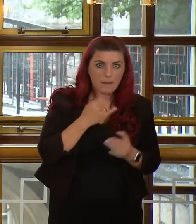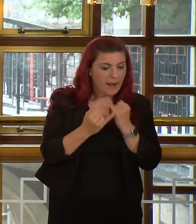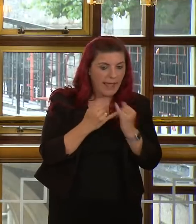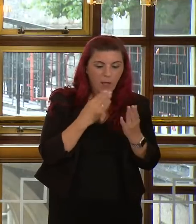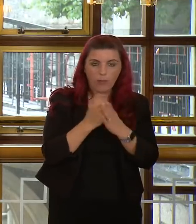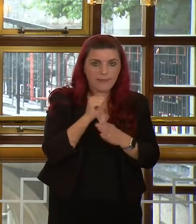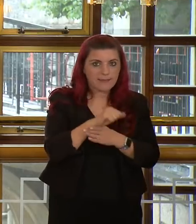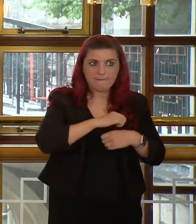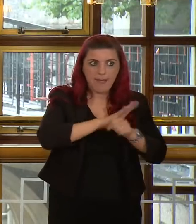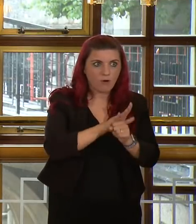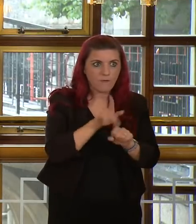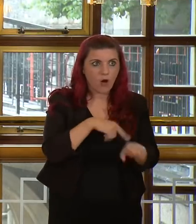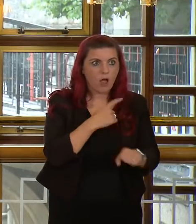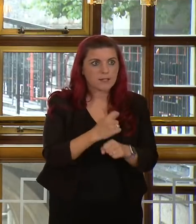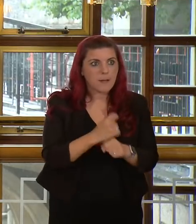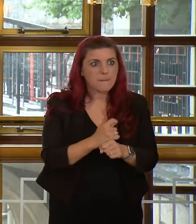time.